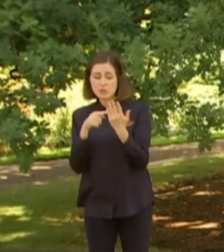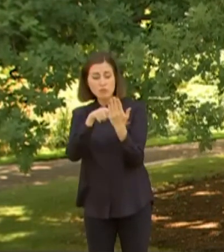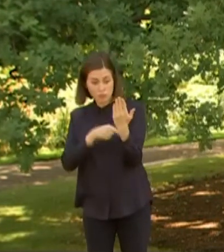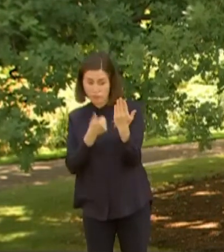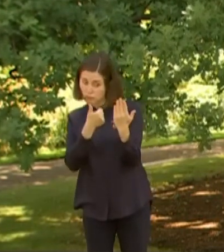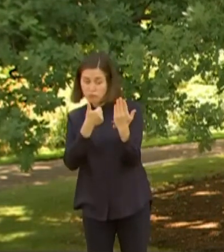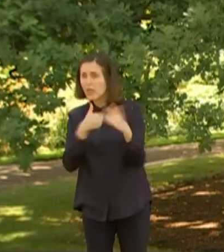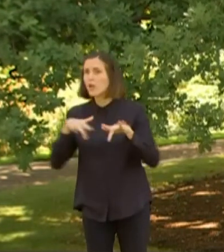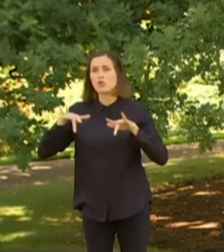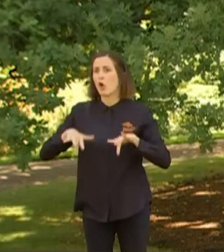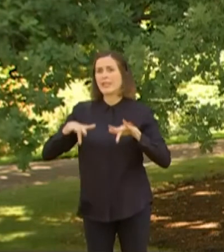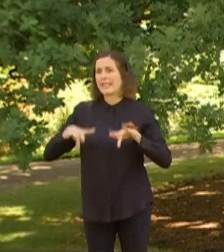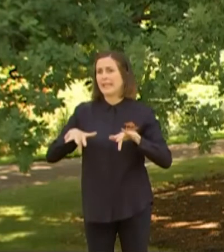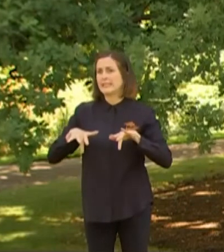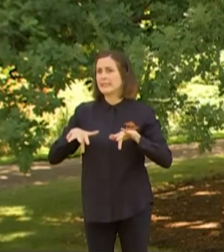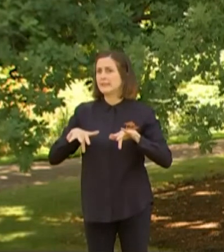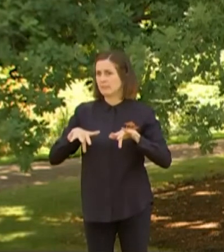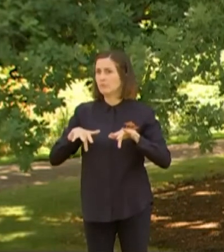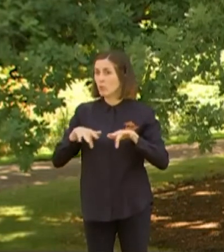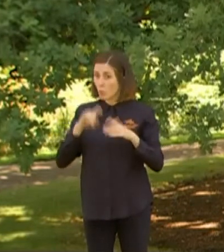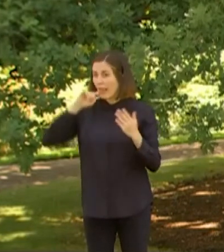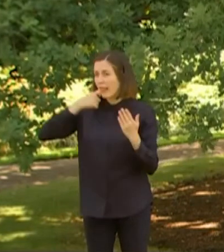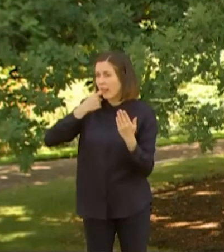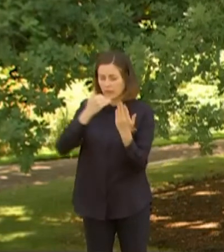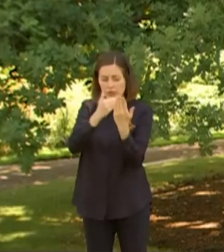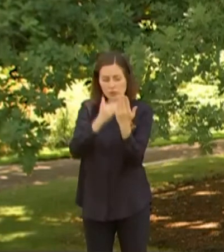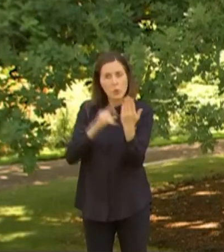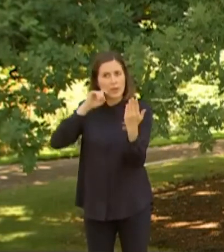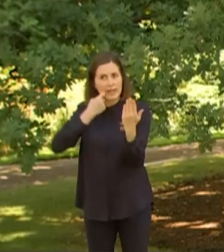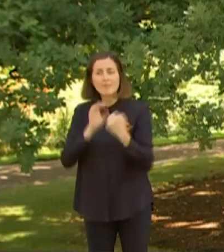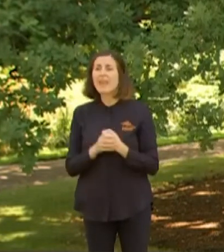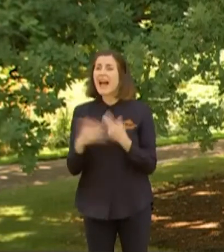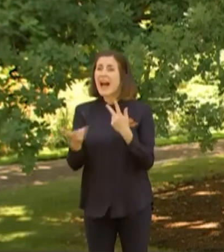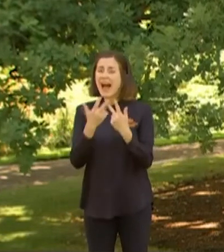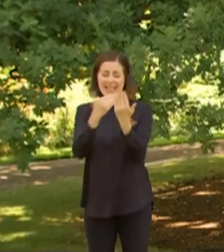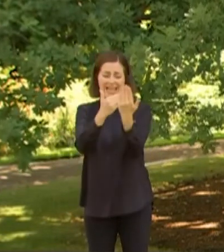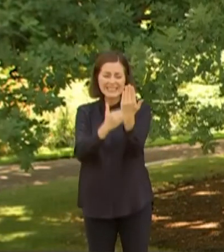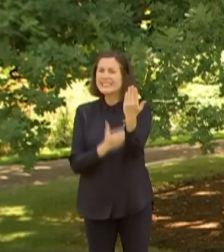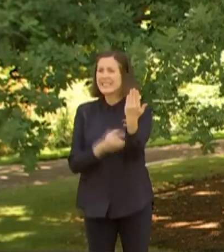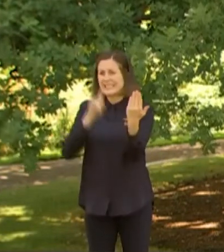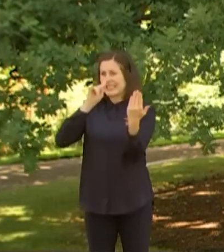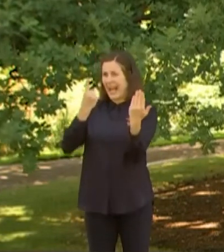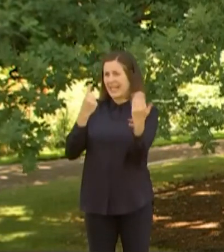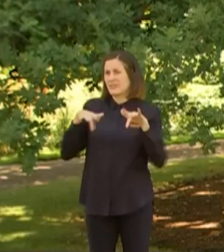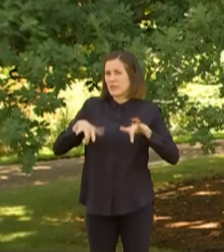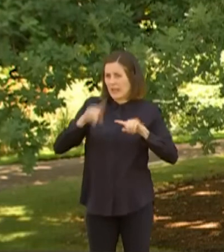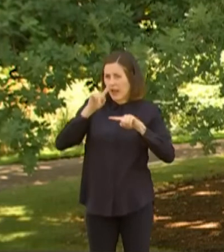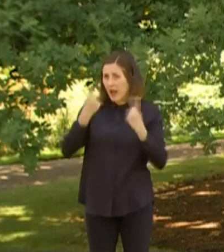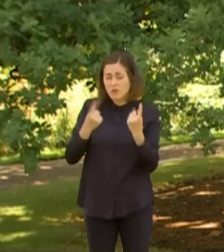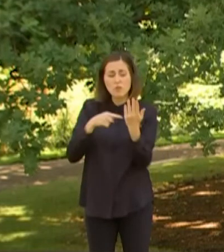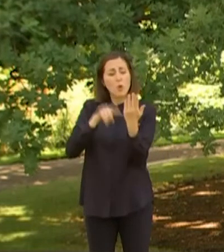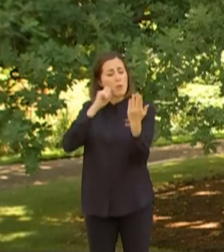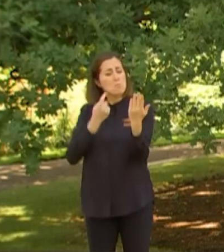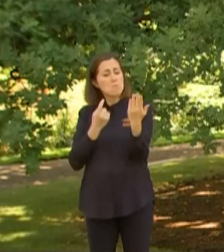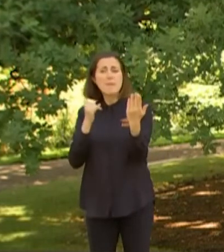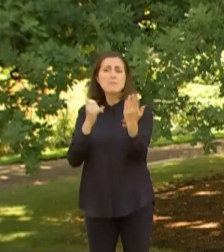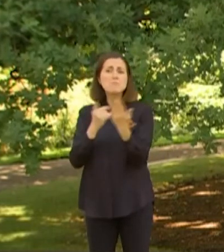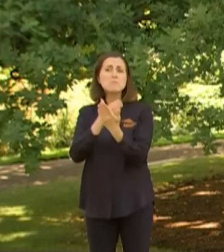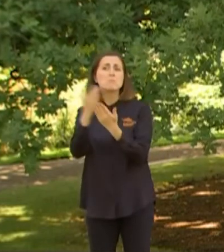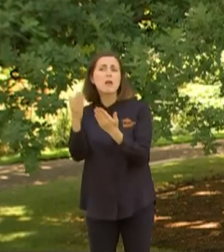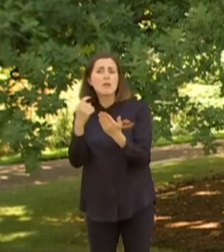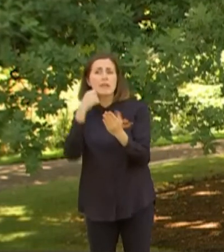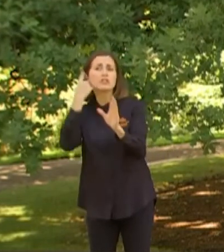through how it is we will do that. And then there are some recommendations that we cannot implement at this time, but we'll look at those very closely.